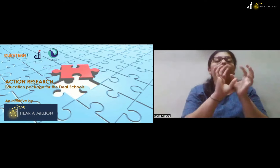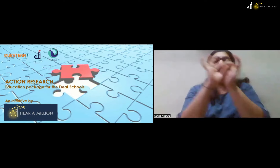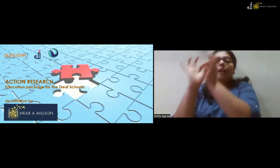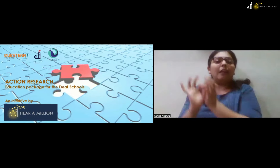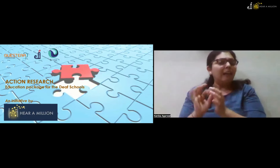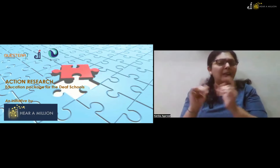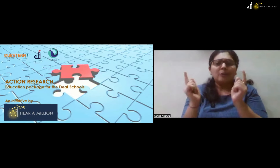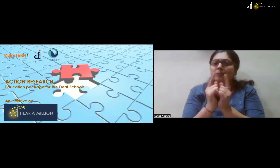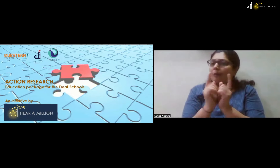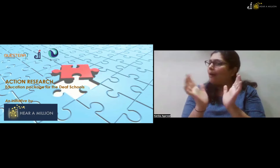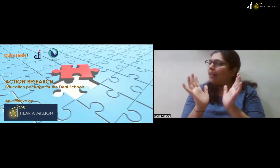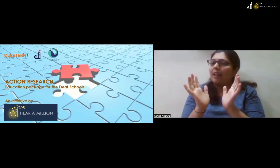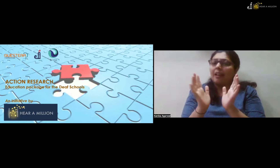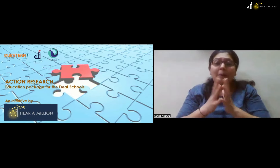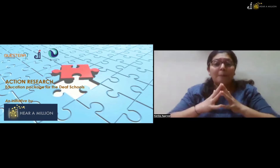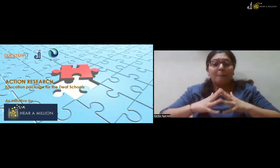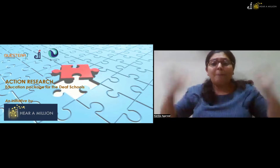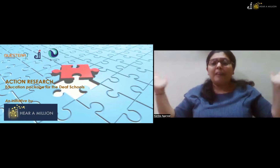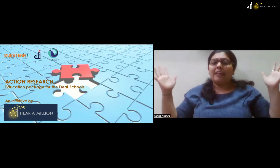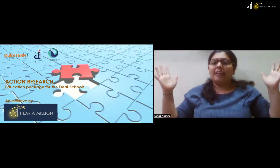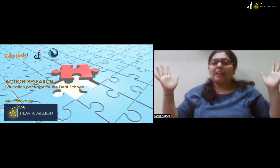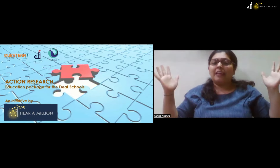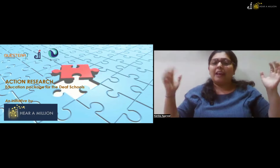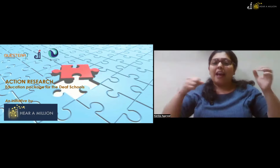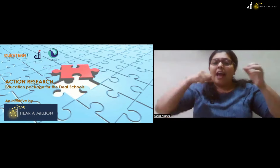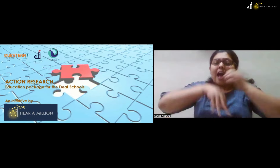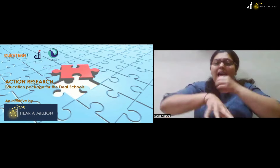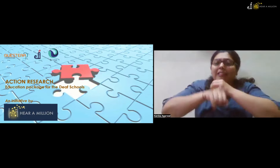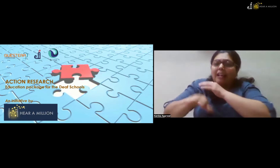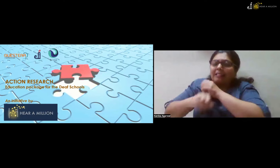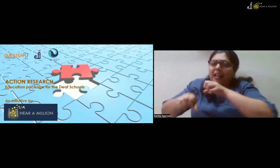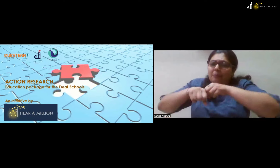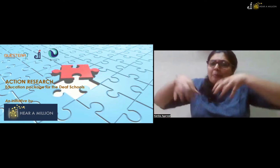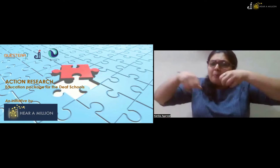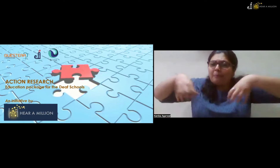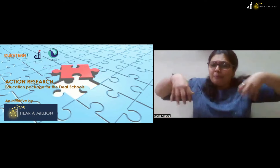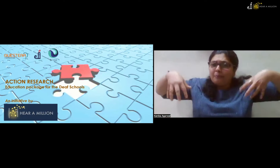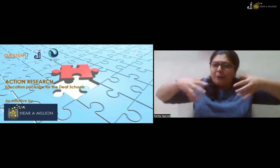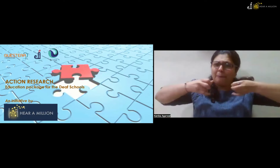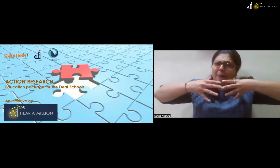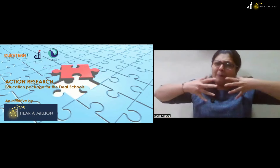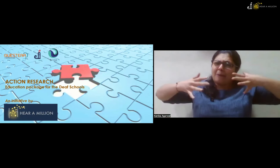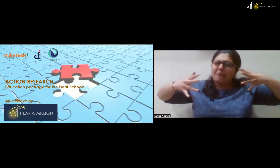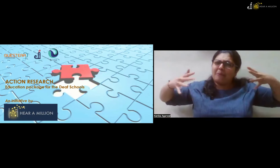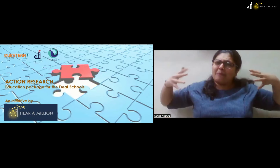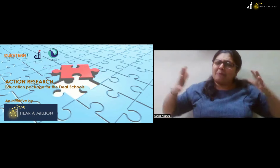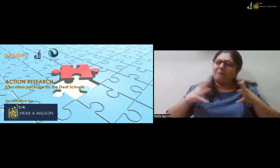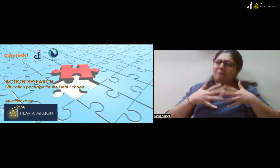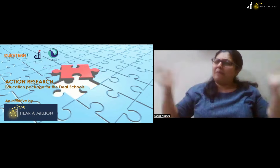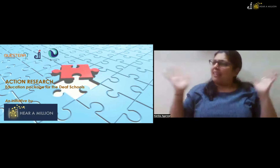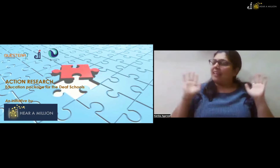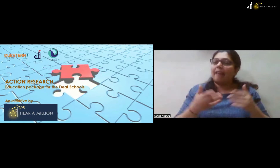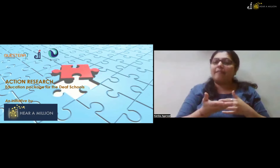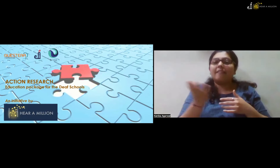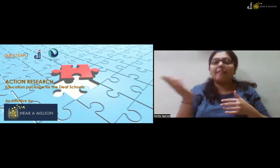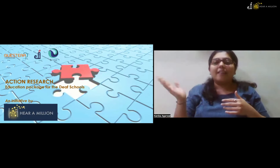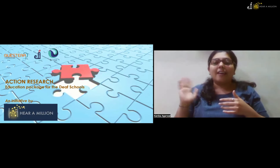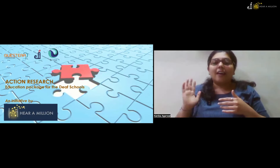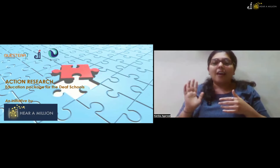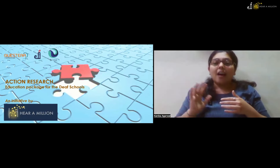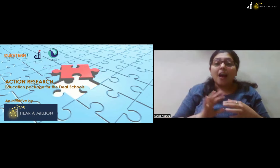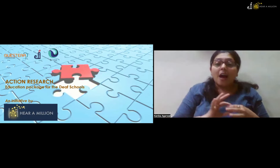positions. So it requires a lot of linkages, because the